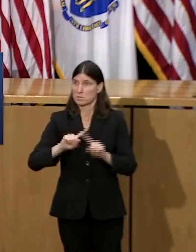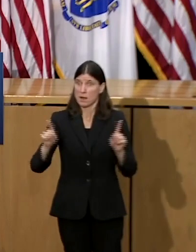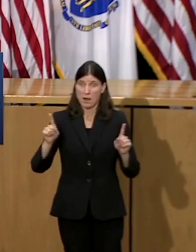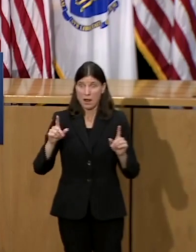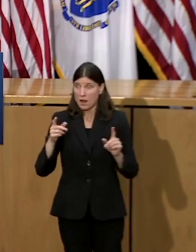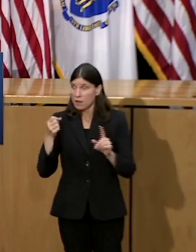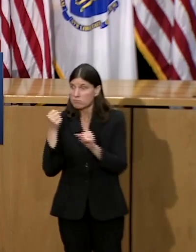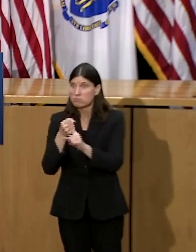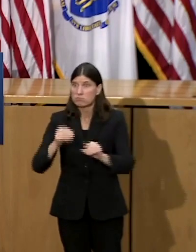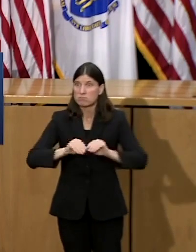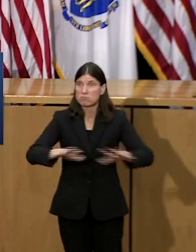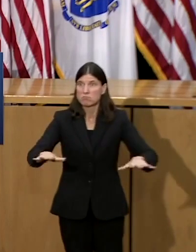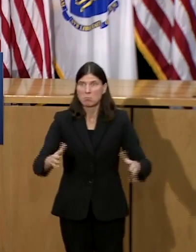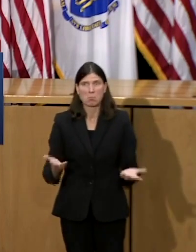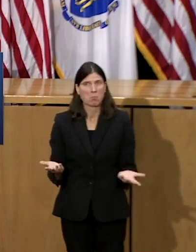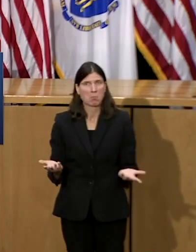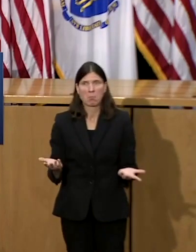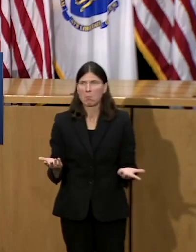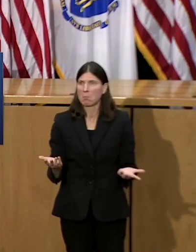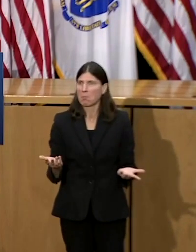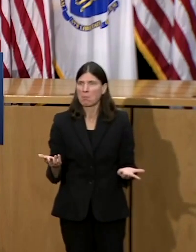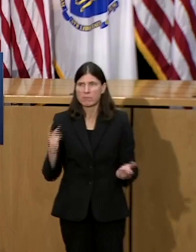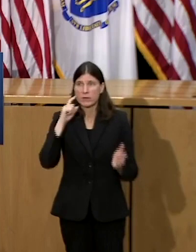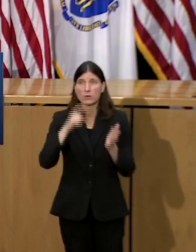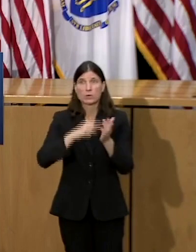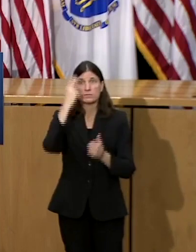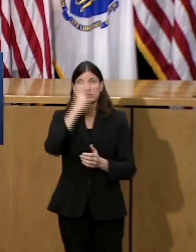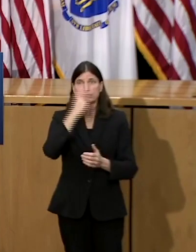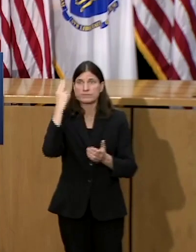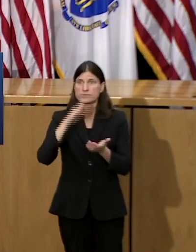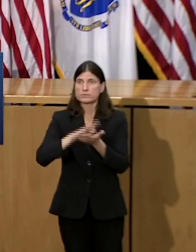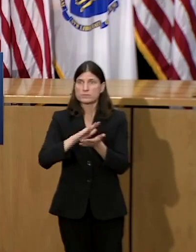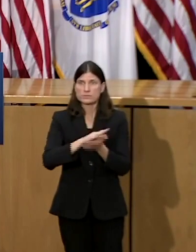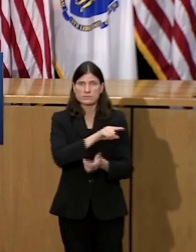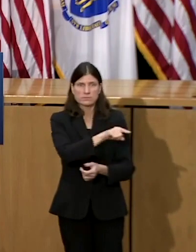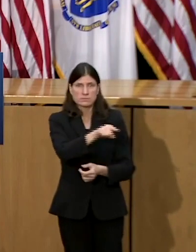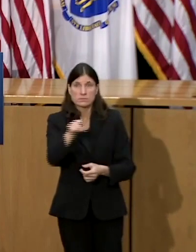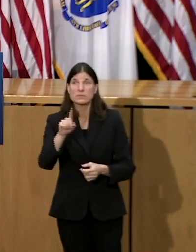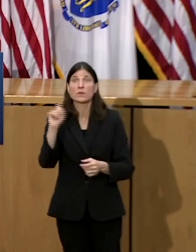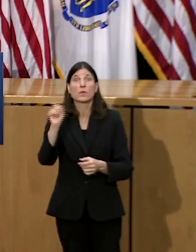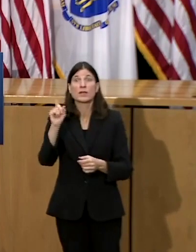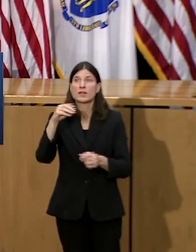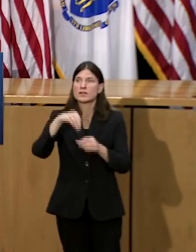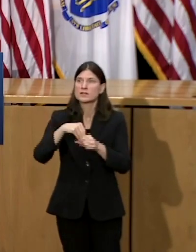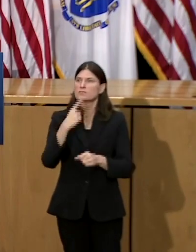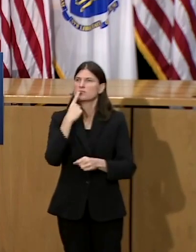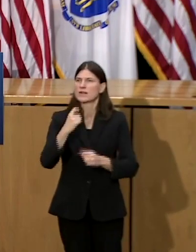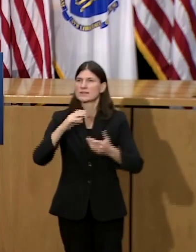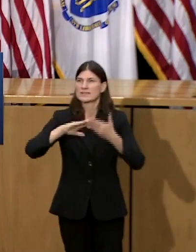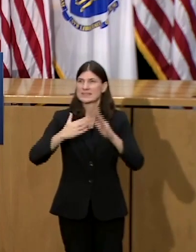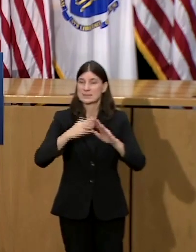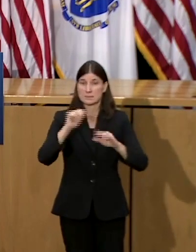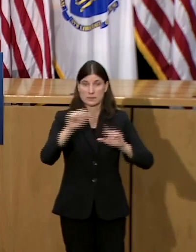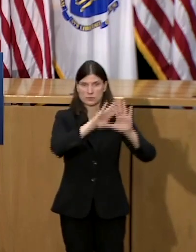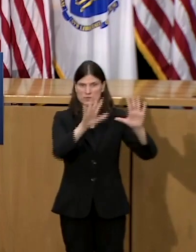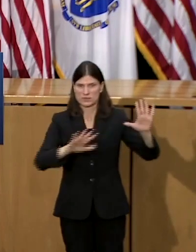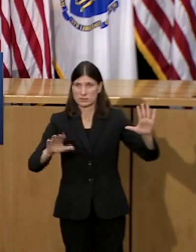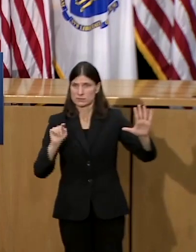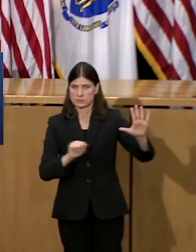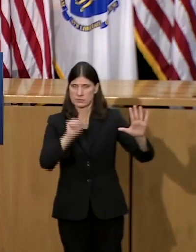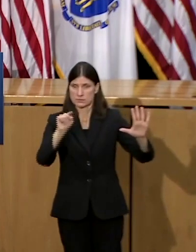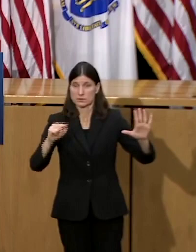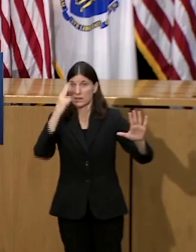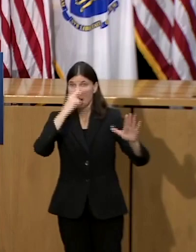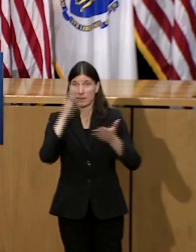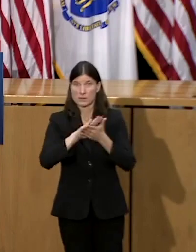communities in the Commonwealth. In the most recent weekly report to be released later today by the